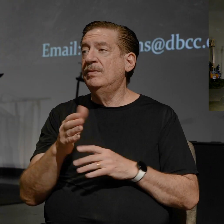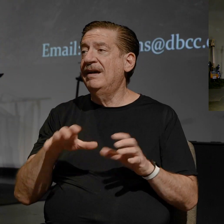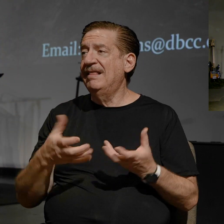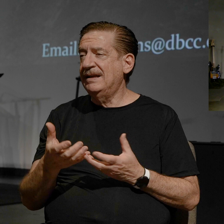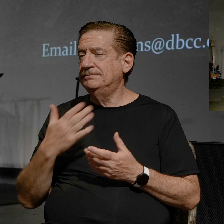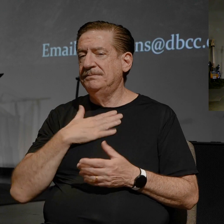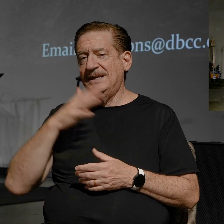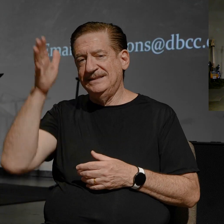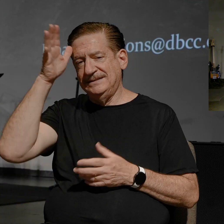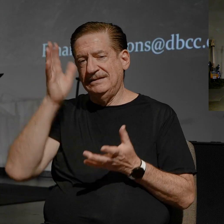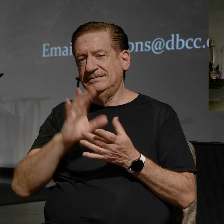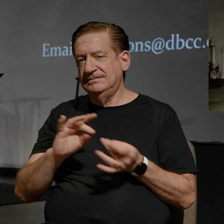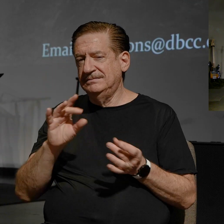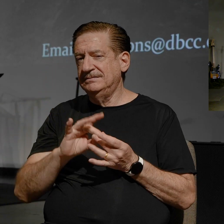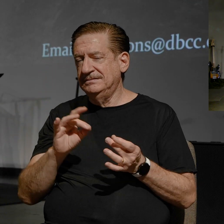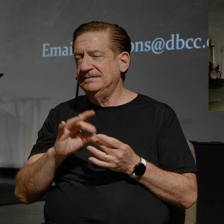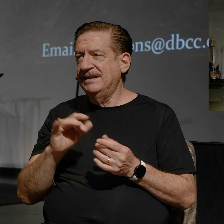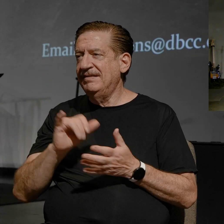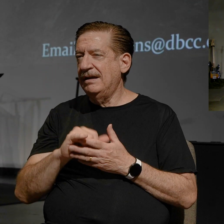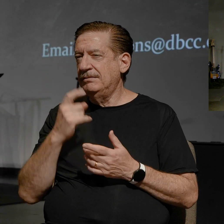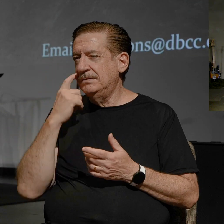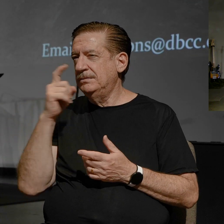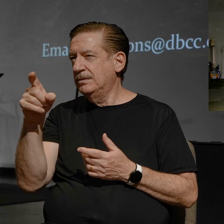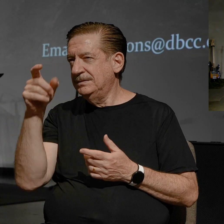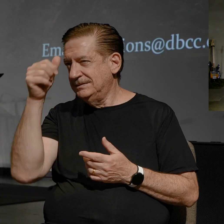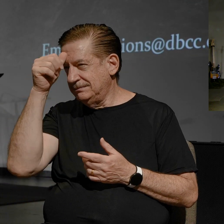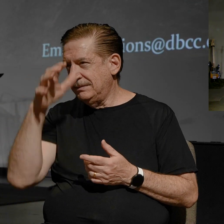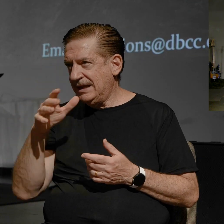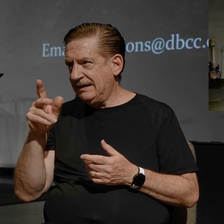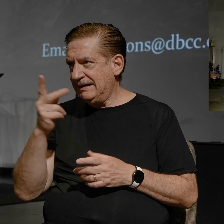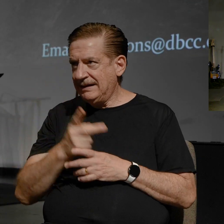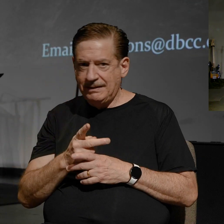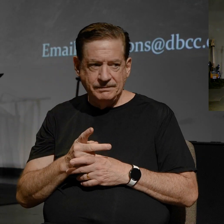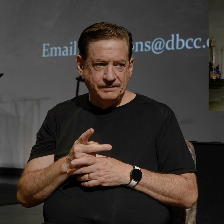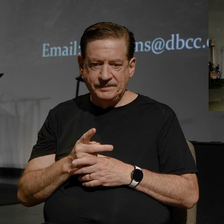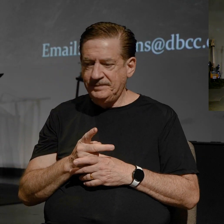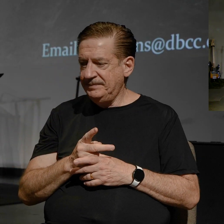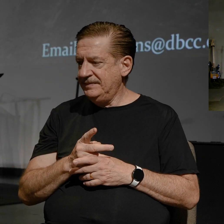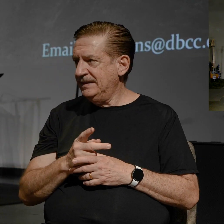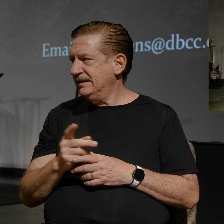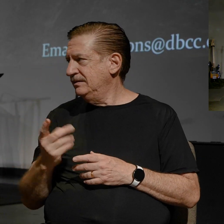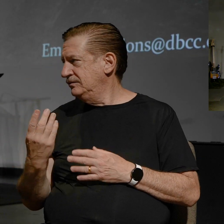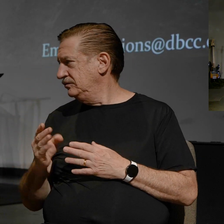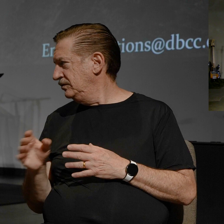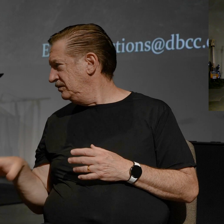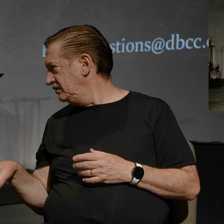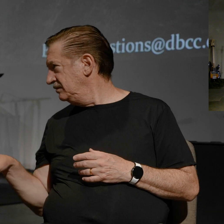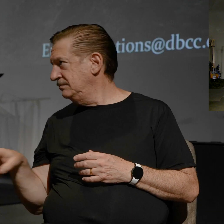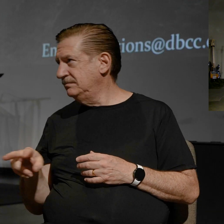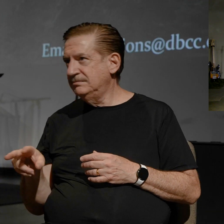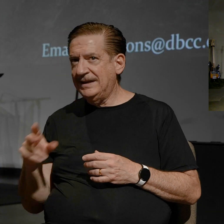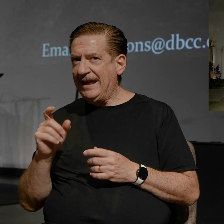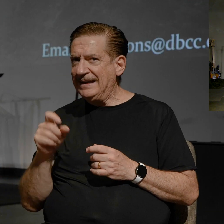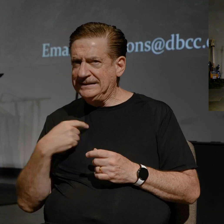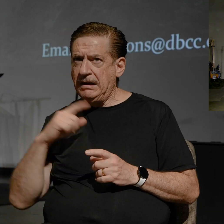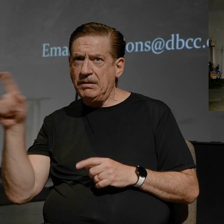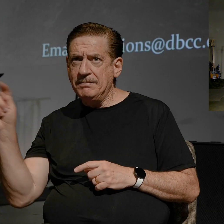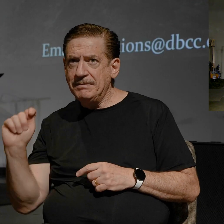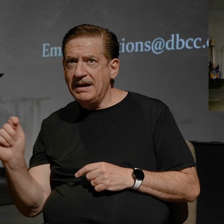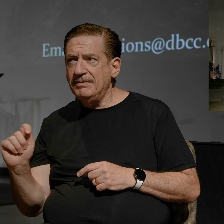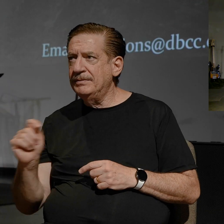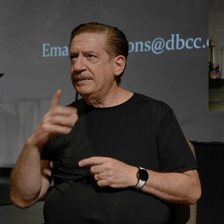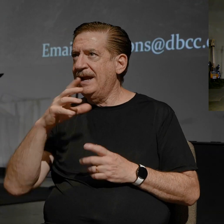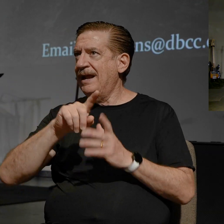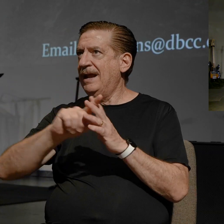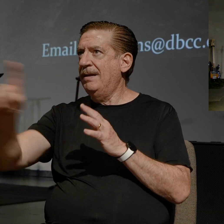the story that he noticed this young man kept reaching out around the back door and even a couple times asked if he could go to the bathroom and went out the